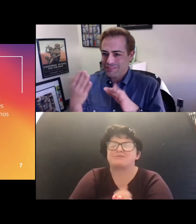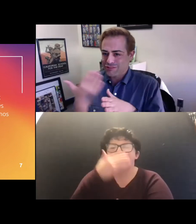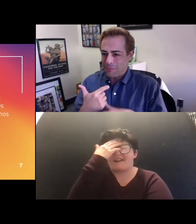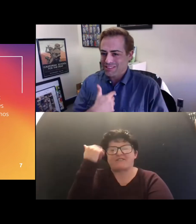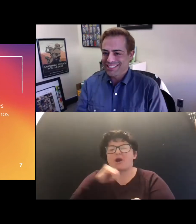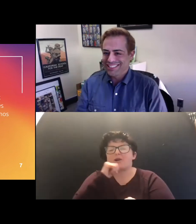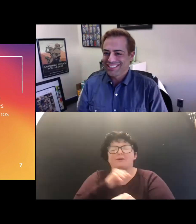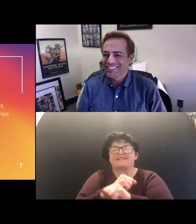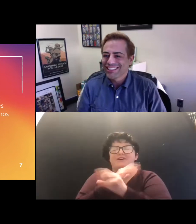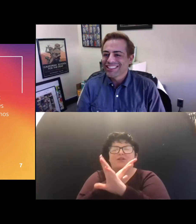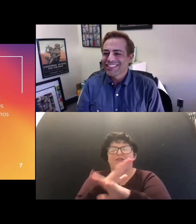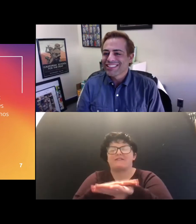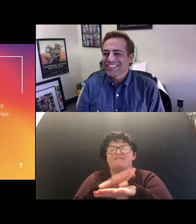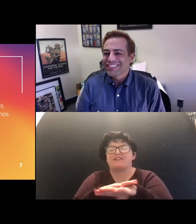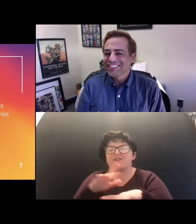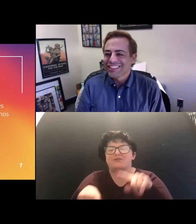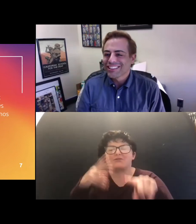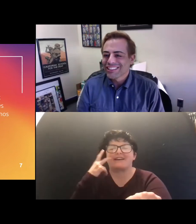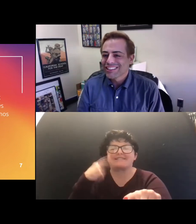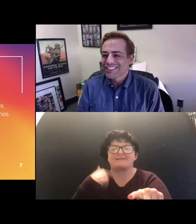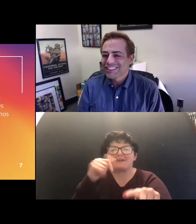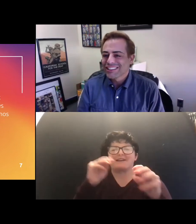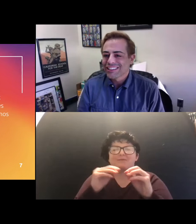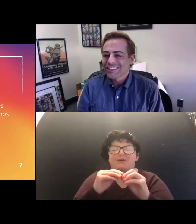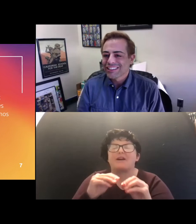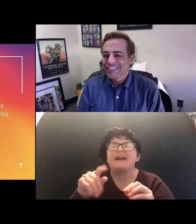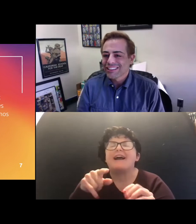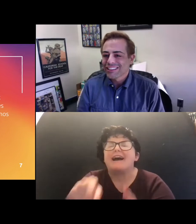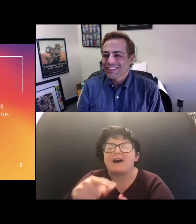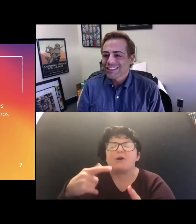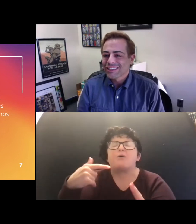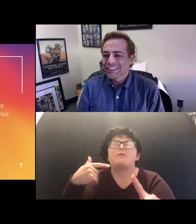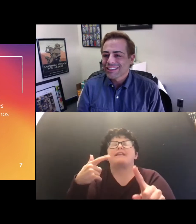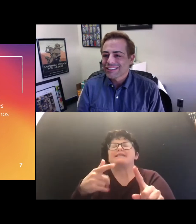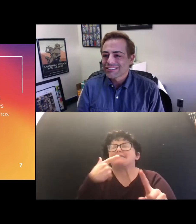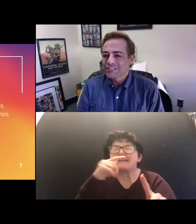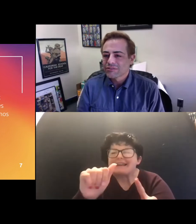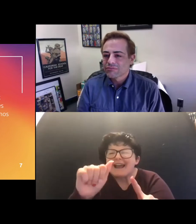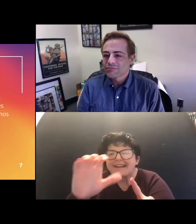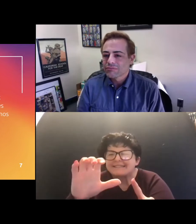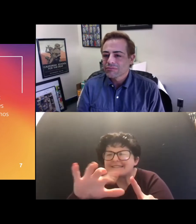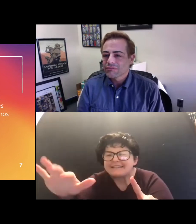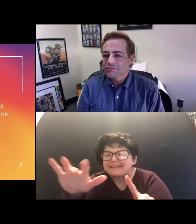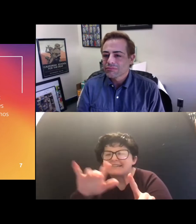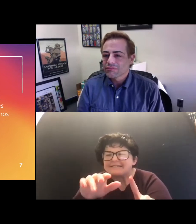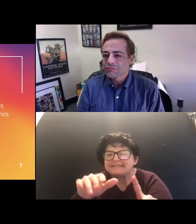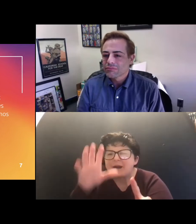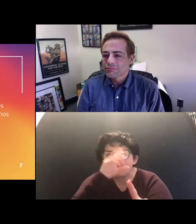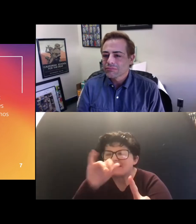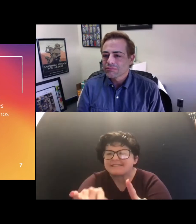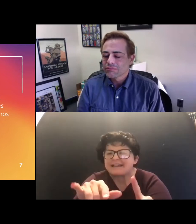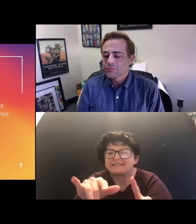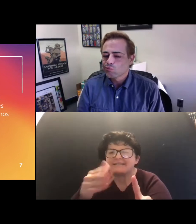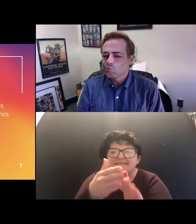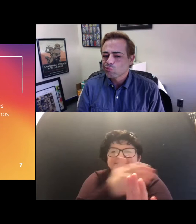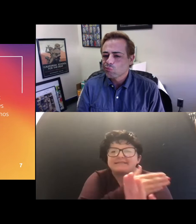I'm sorry, I forgot I wasn't on the video and you can't see me anymore. Say the AC, I